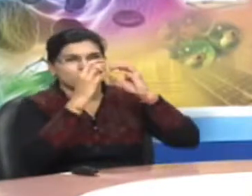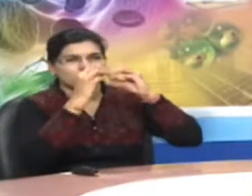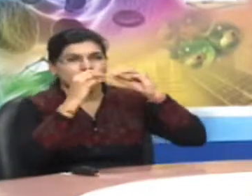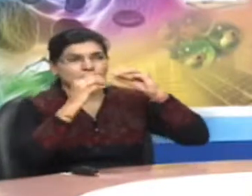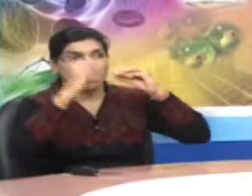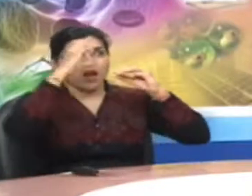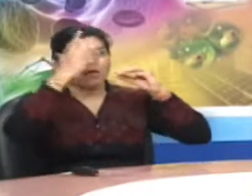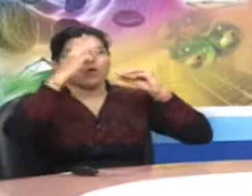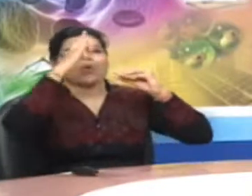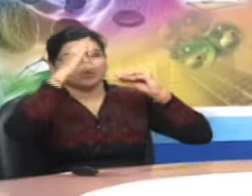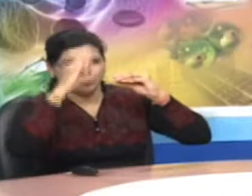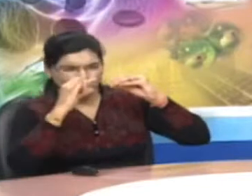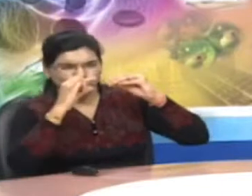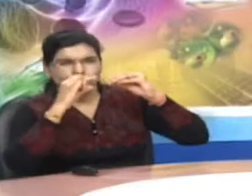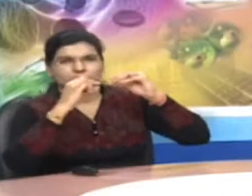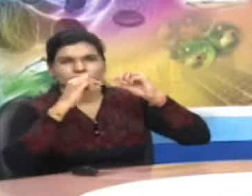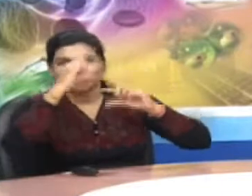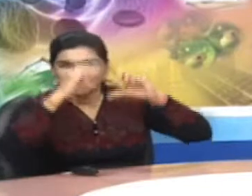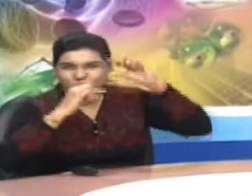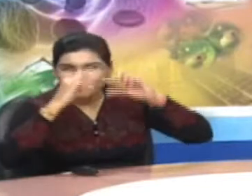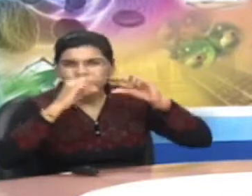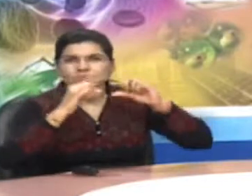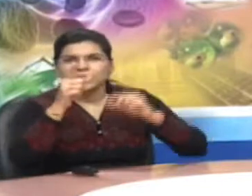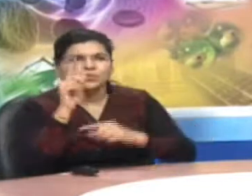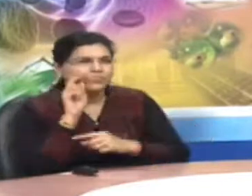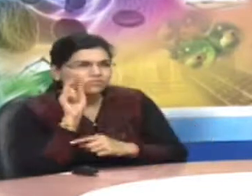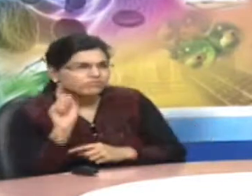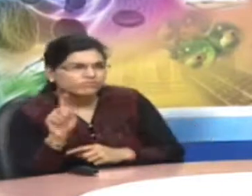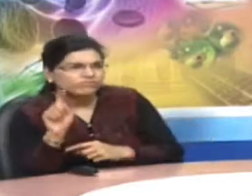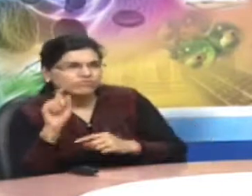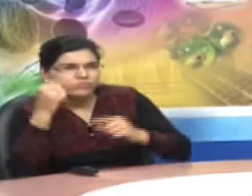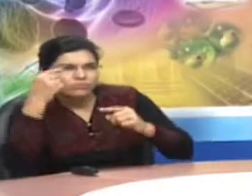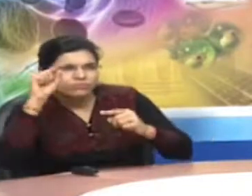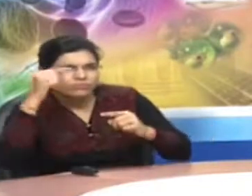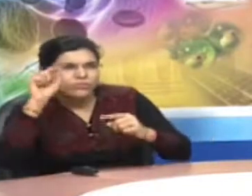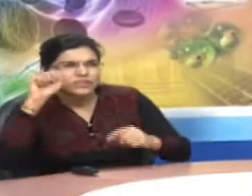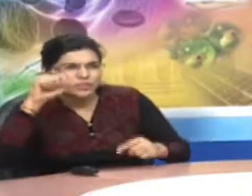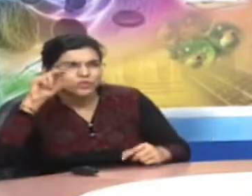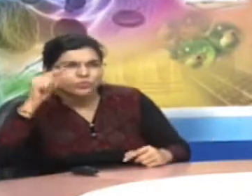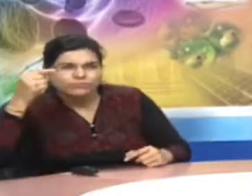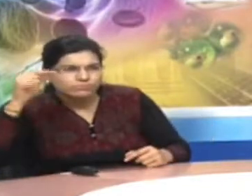can always open a font dialog box